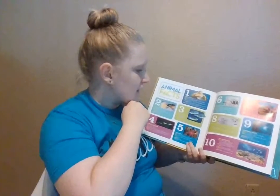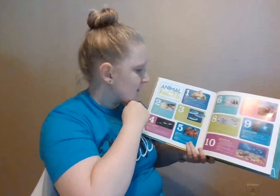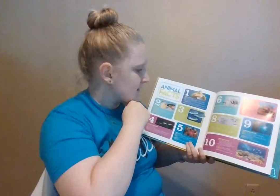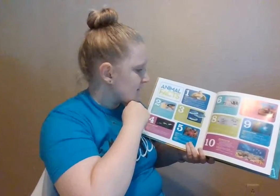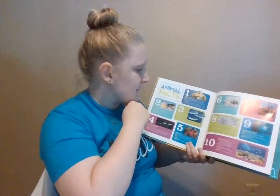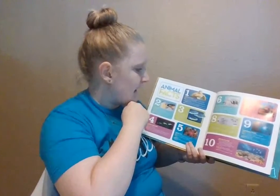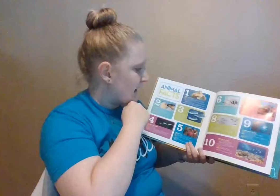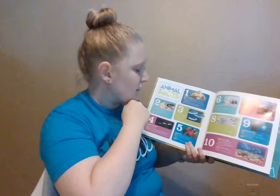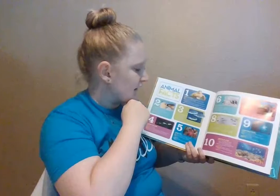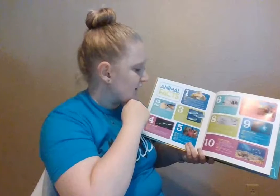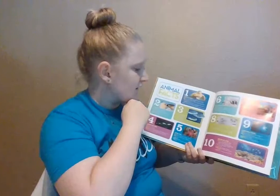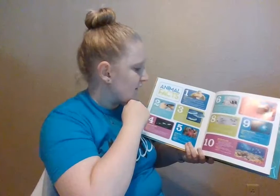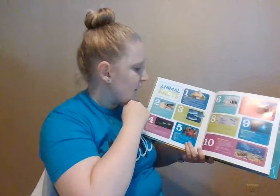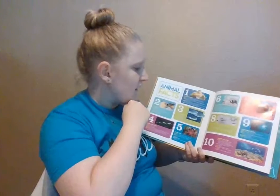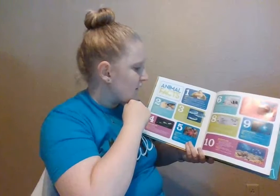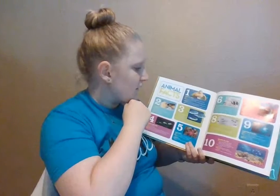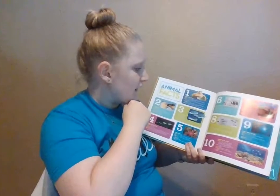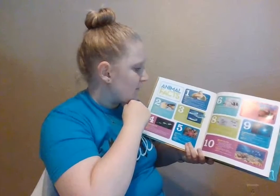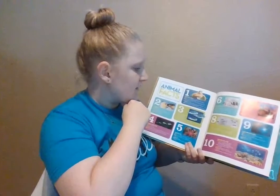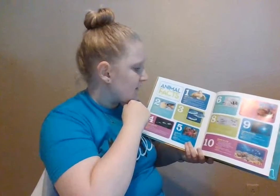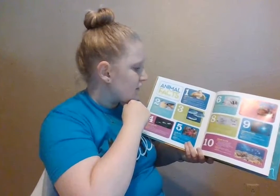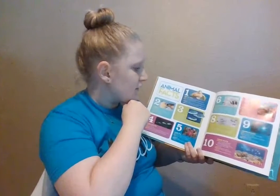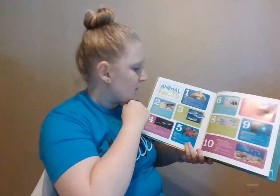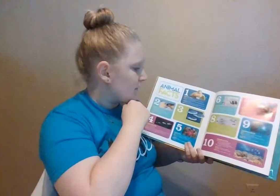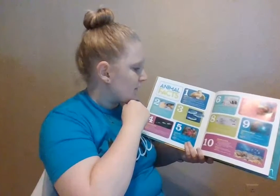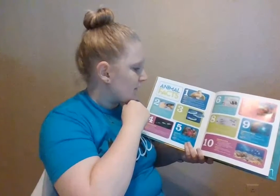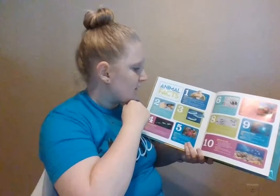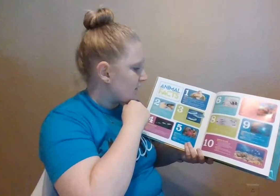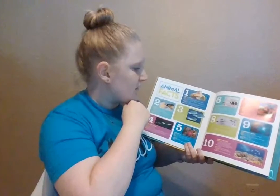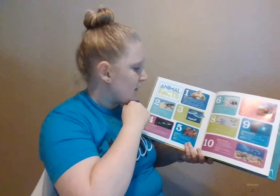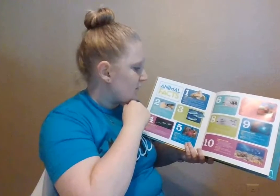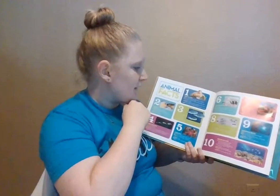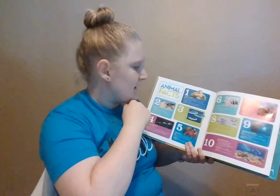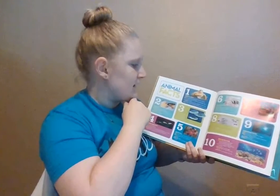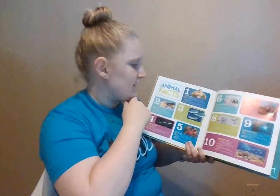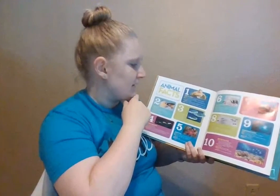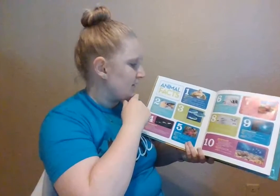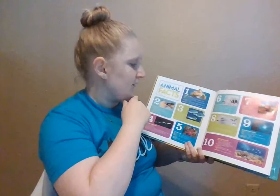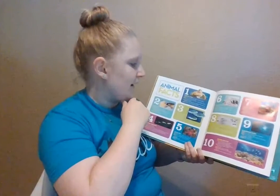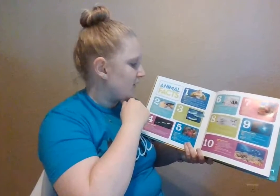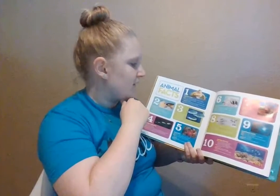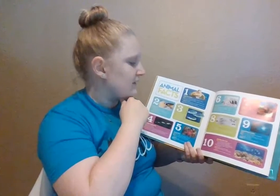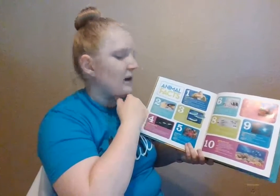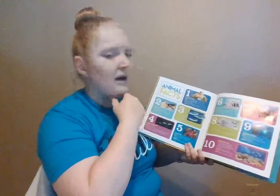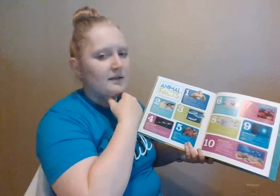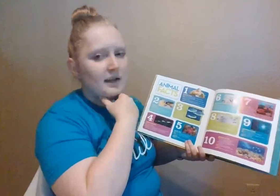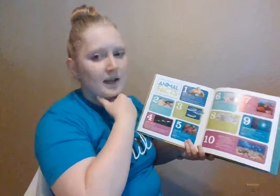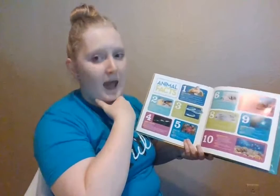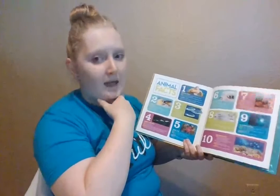sharks. For hatchlings, crabs, shorebirds, and small meat-eaters like foxes, dogs, and